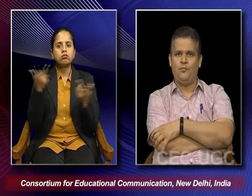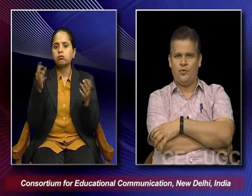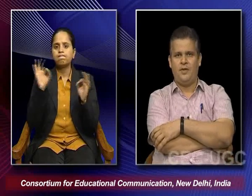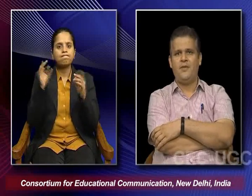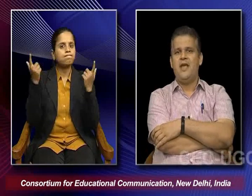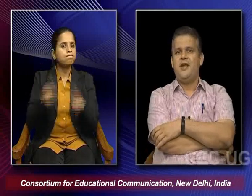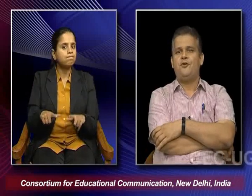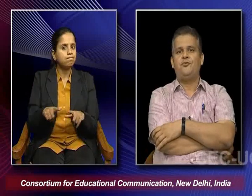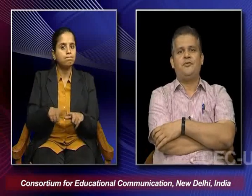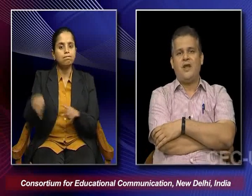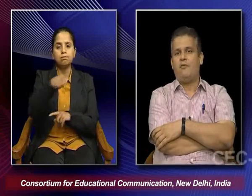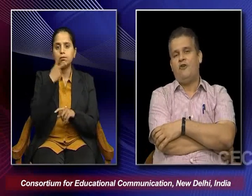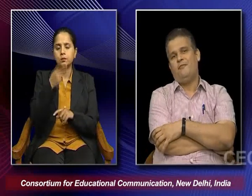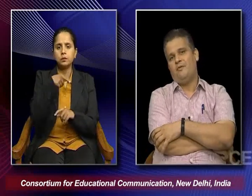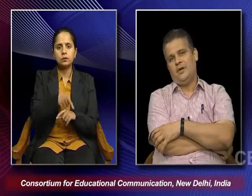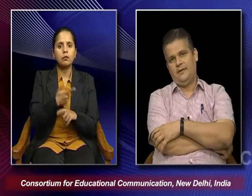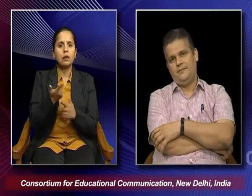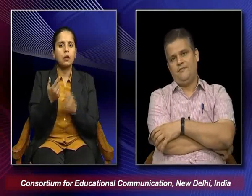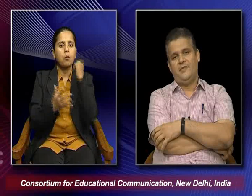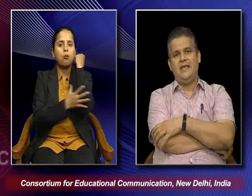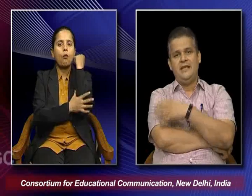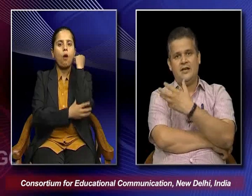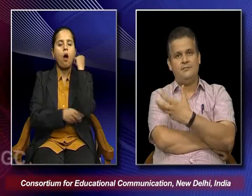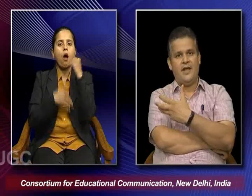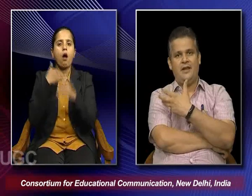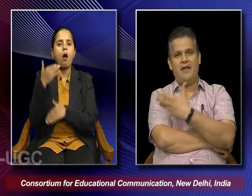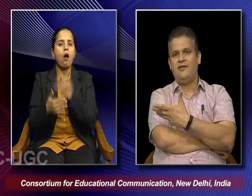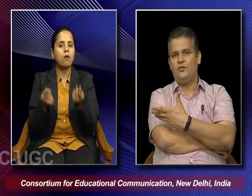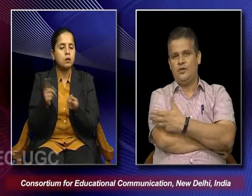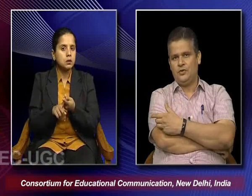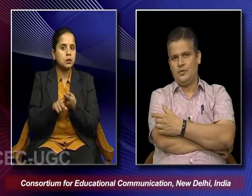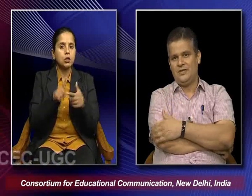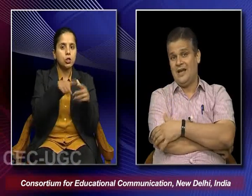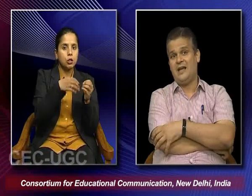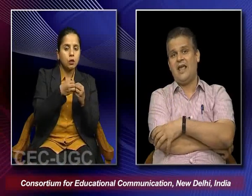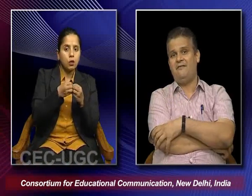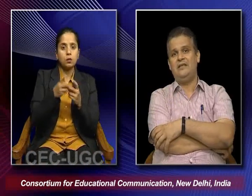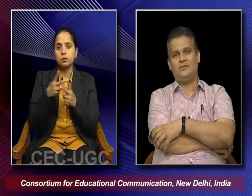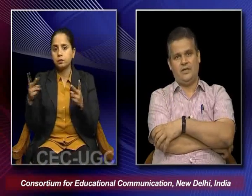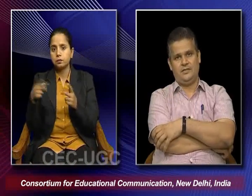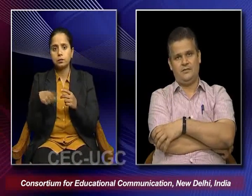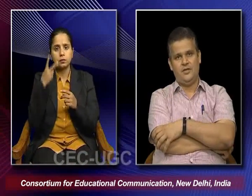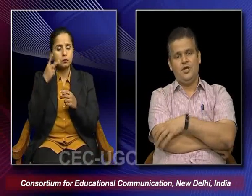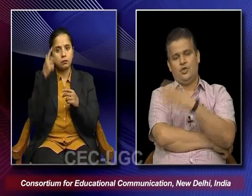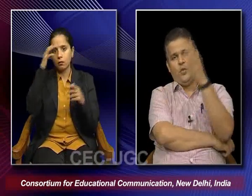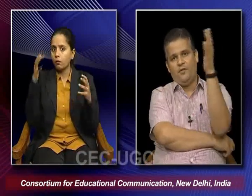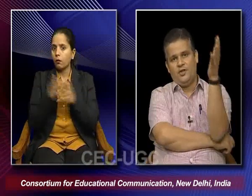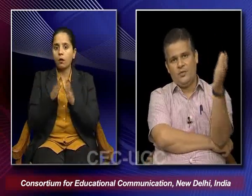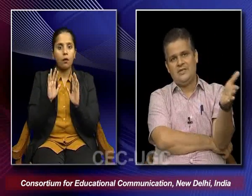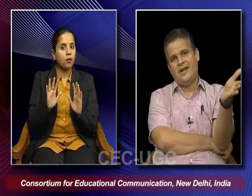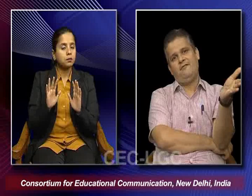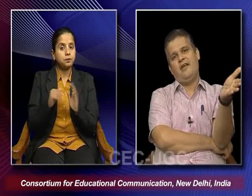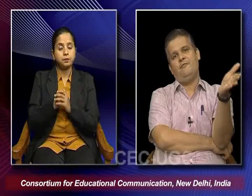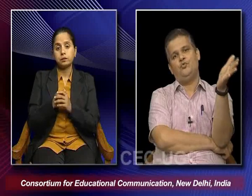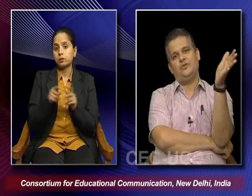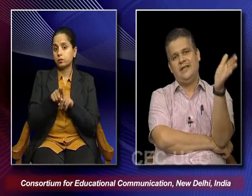therefore put them into the trap of poverty. The income and livelihood resources are heavily stressed. So on the one